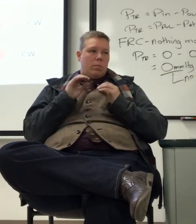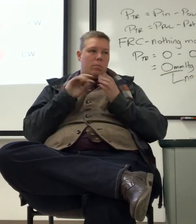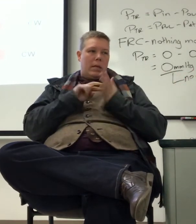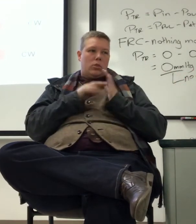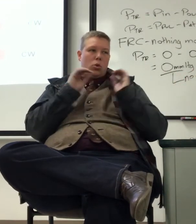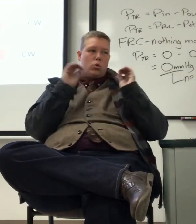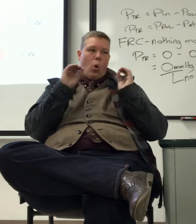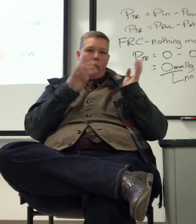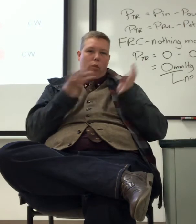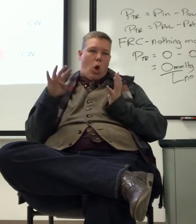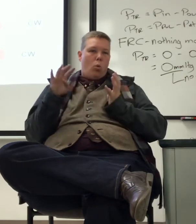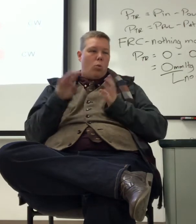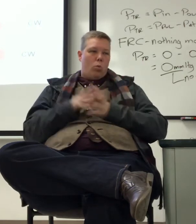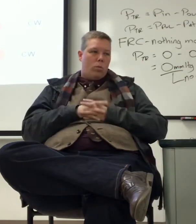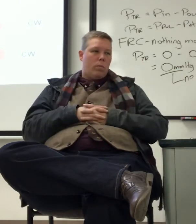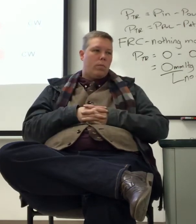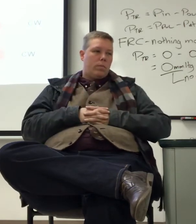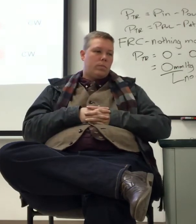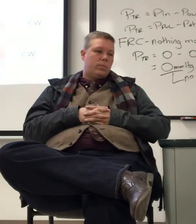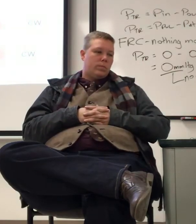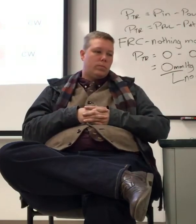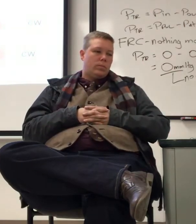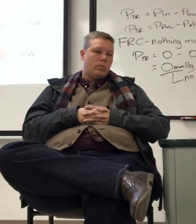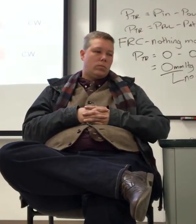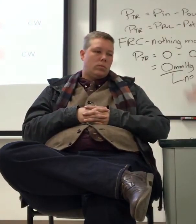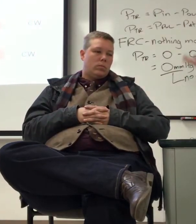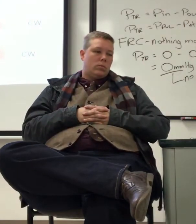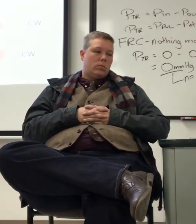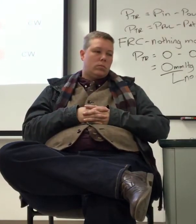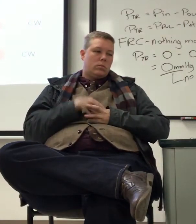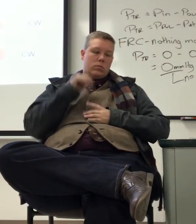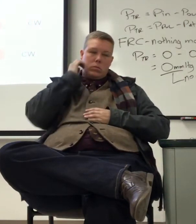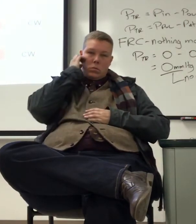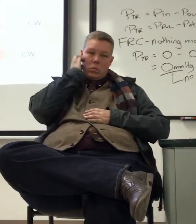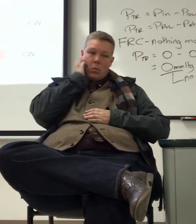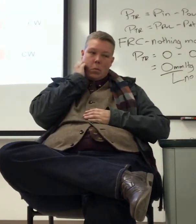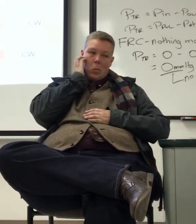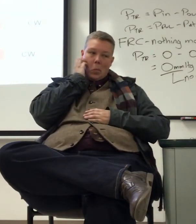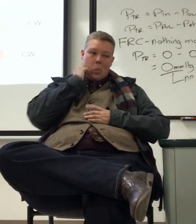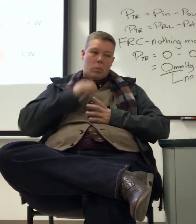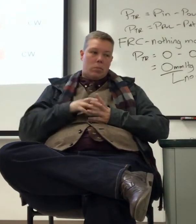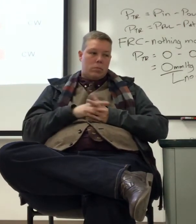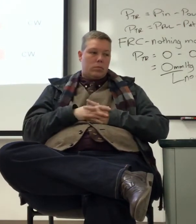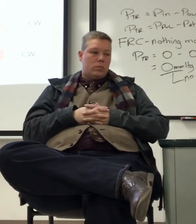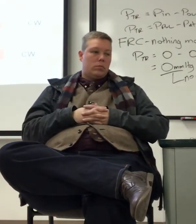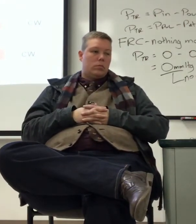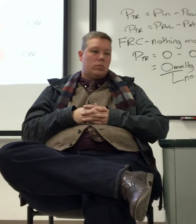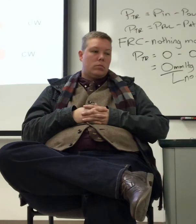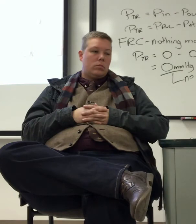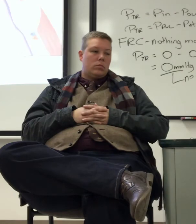You're not breathing. The moment before you take a breath. So when you actually take a breath,